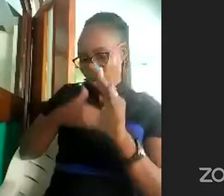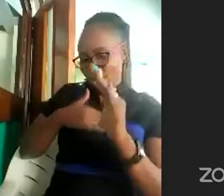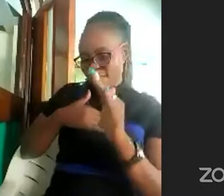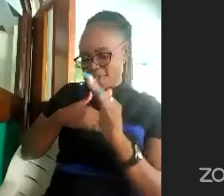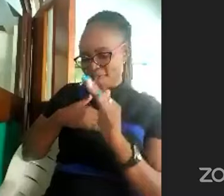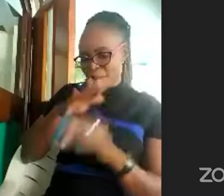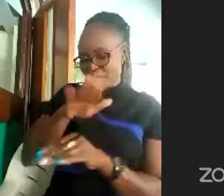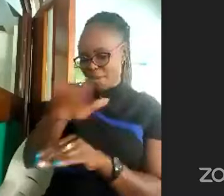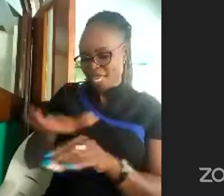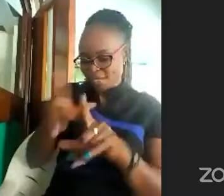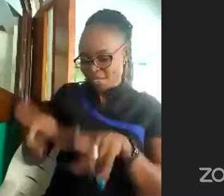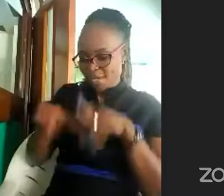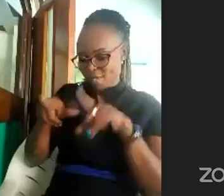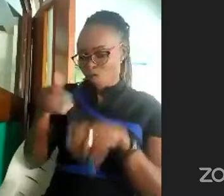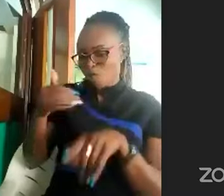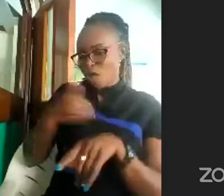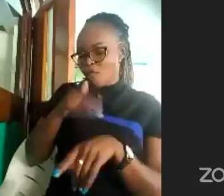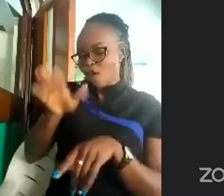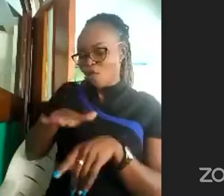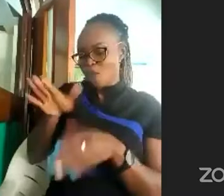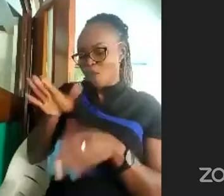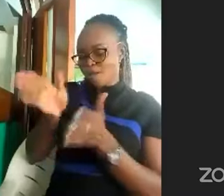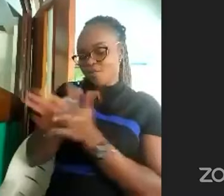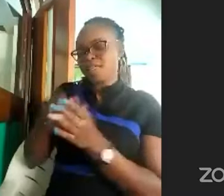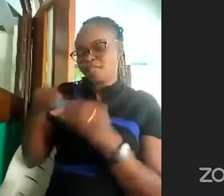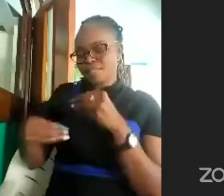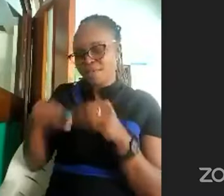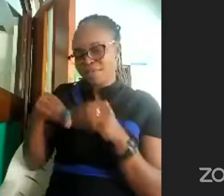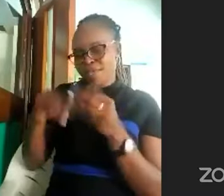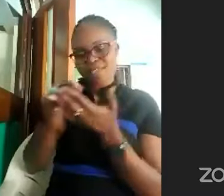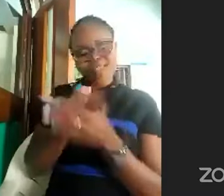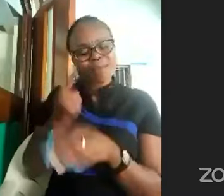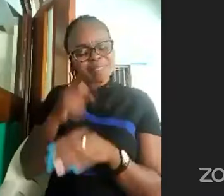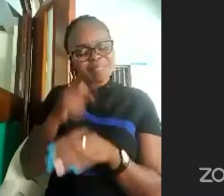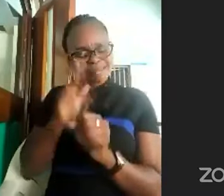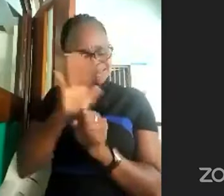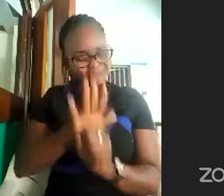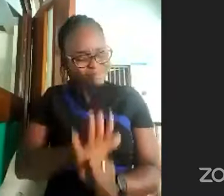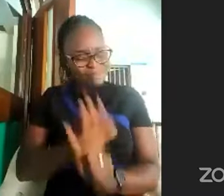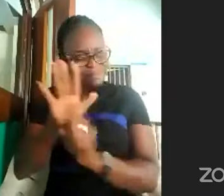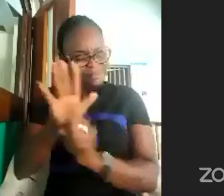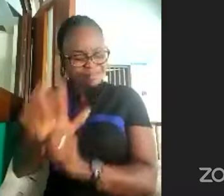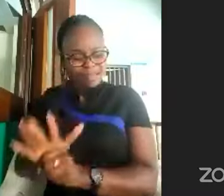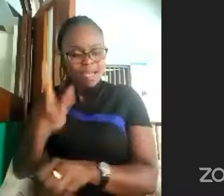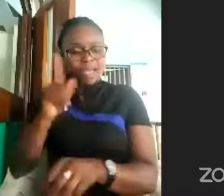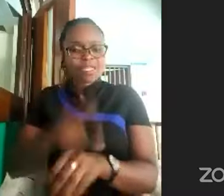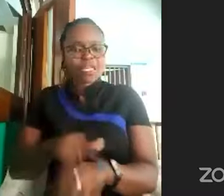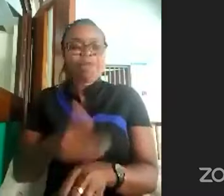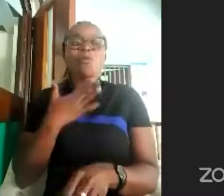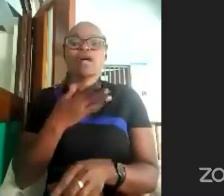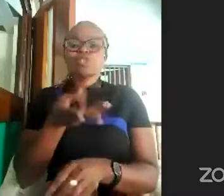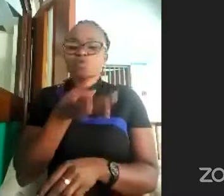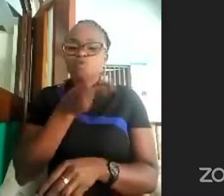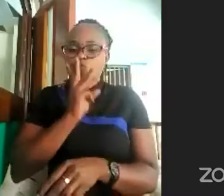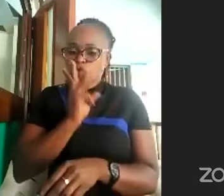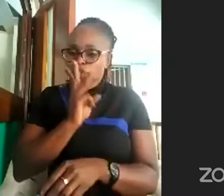a disabled, and sometimes this woman is discriminated when she wants to fetch water. No one's give